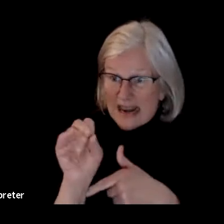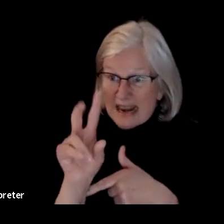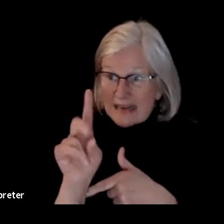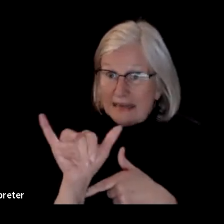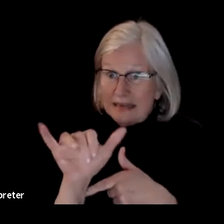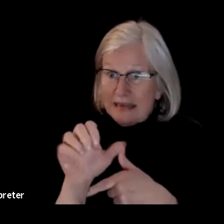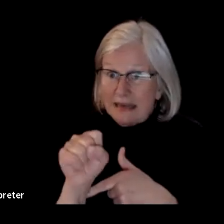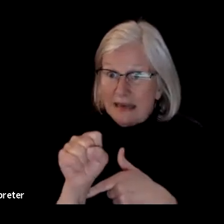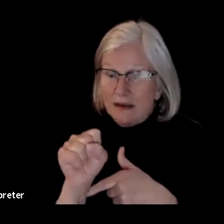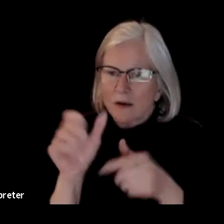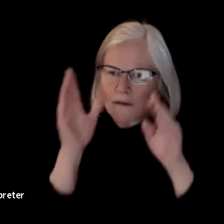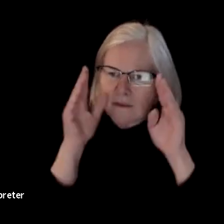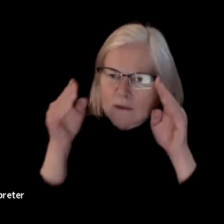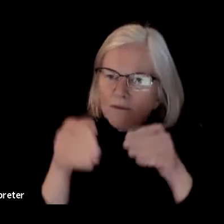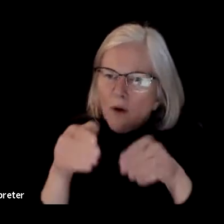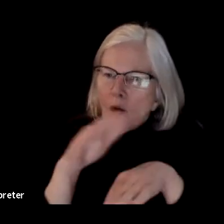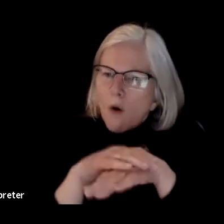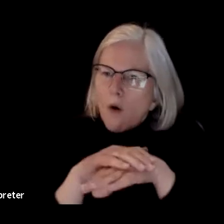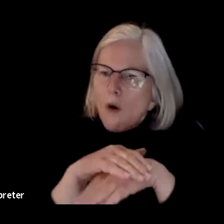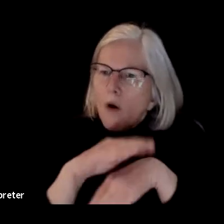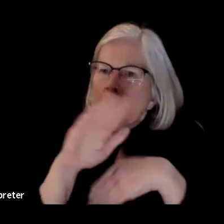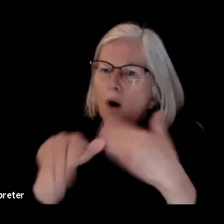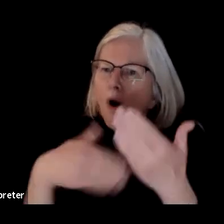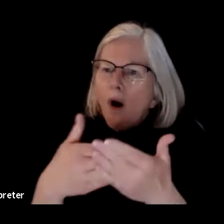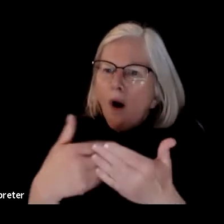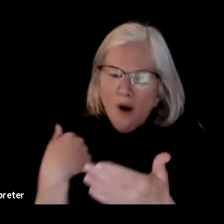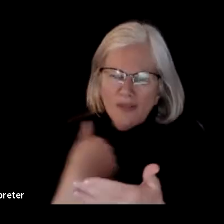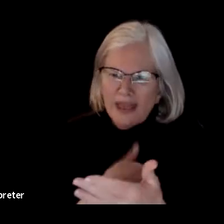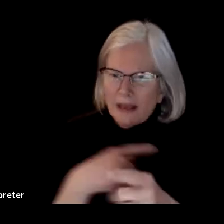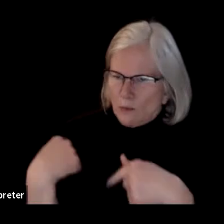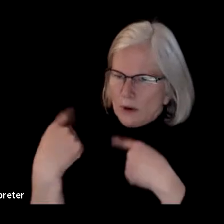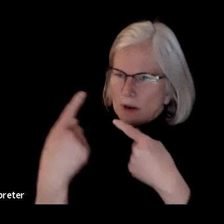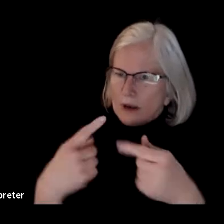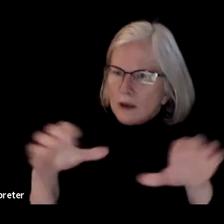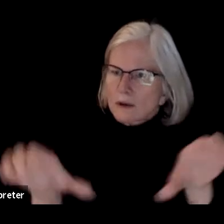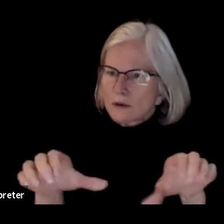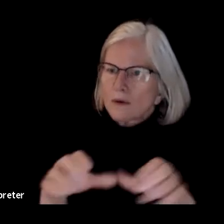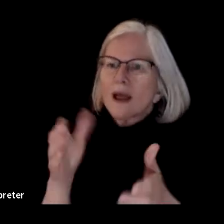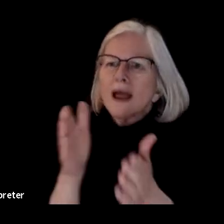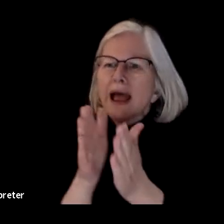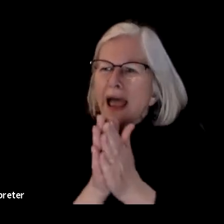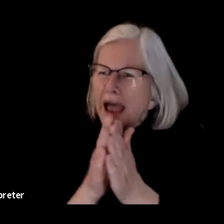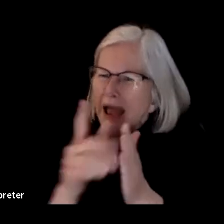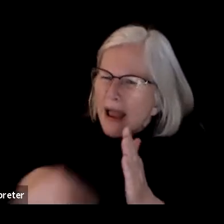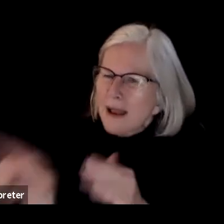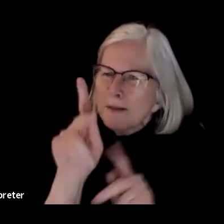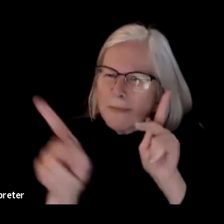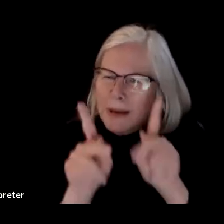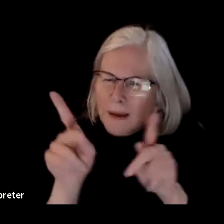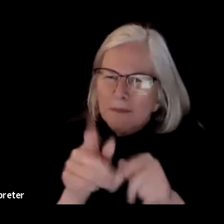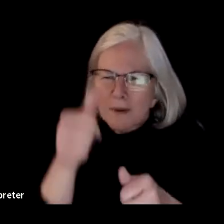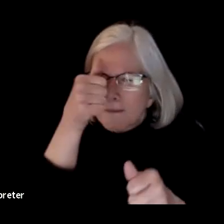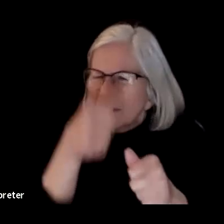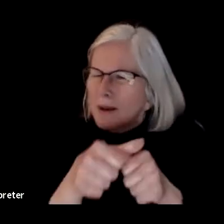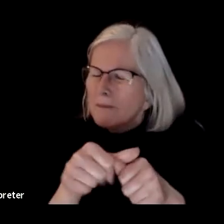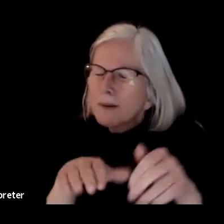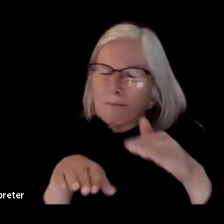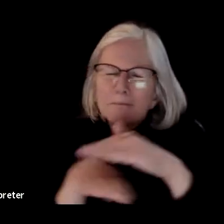mitigation measures. He asked people to remember the basics: wear a mask, social